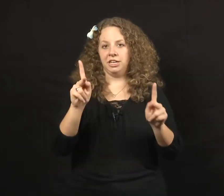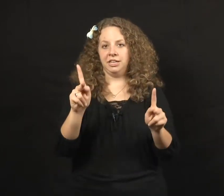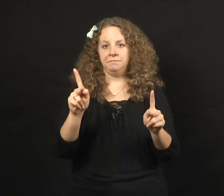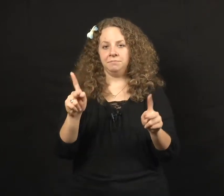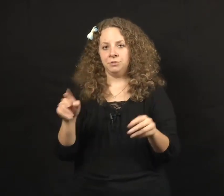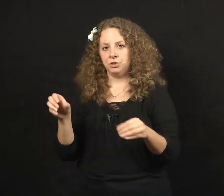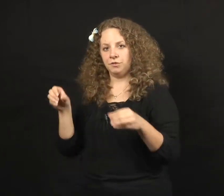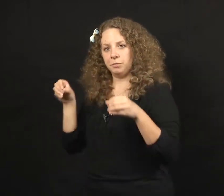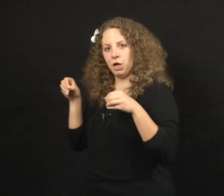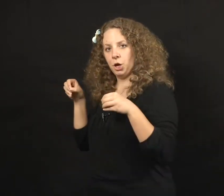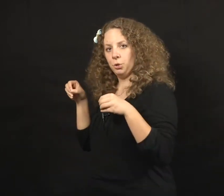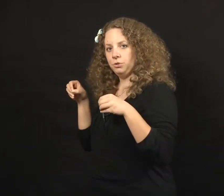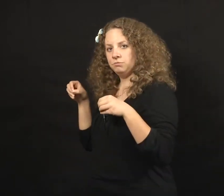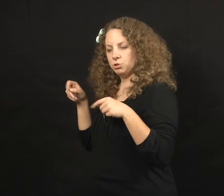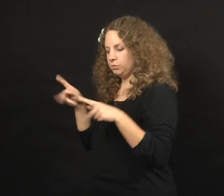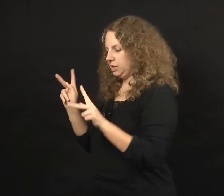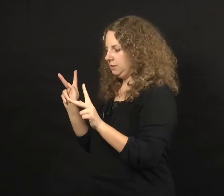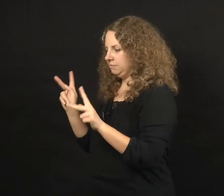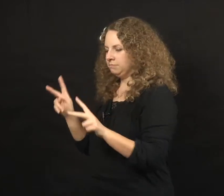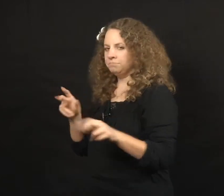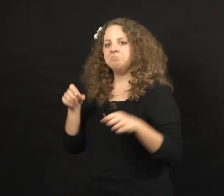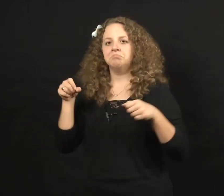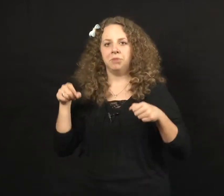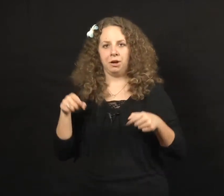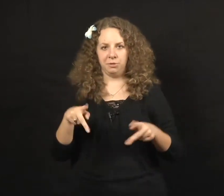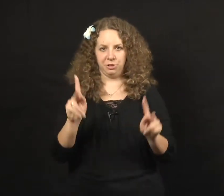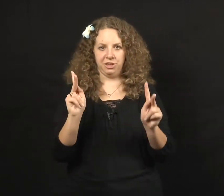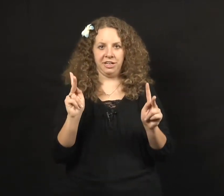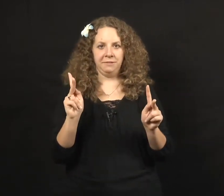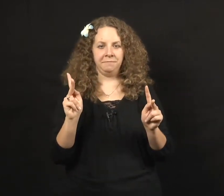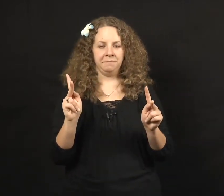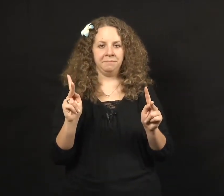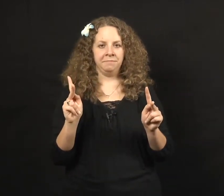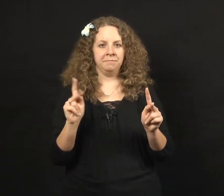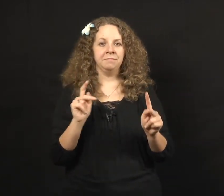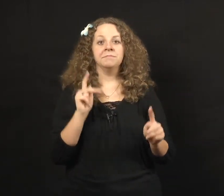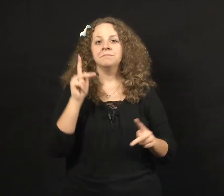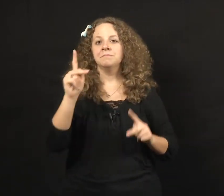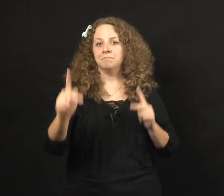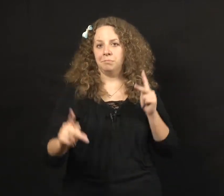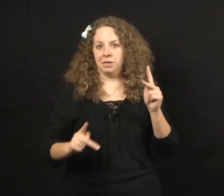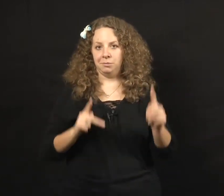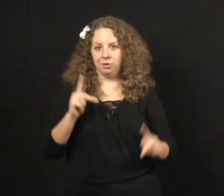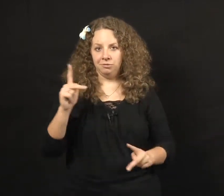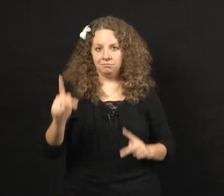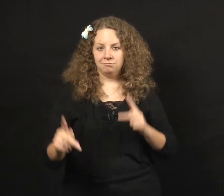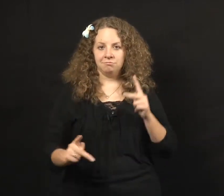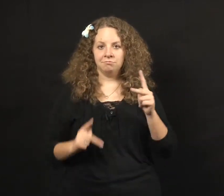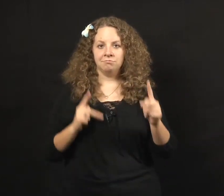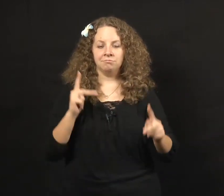Opportunity, so from an O to a P, opportunity. People,